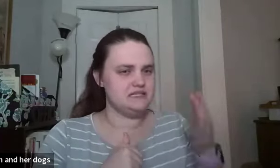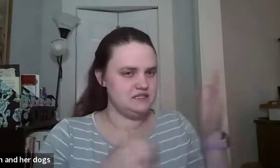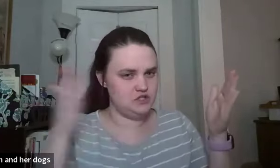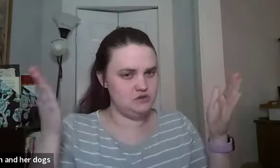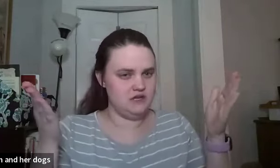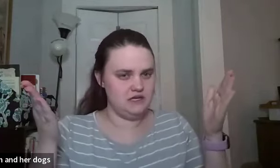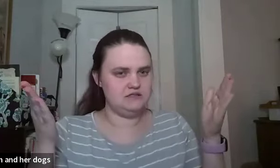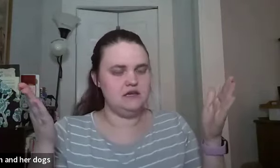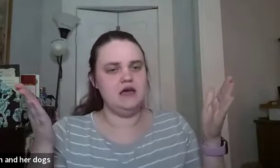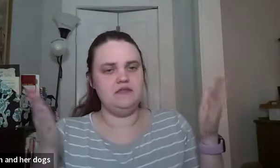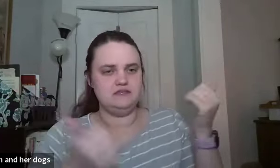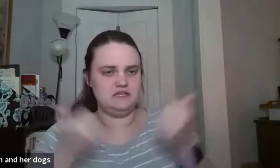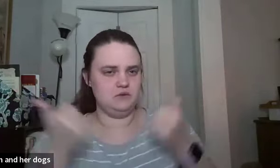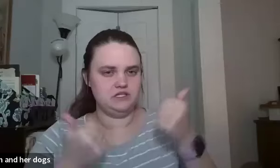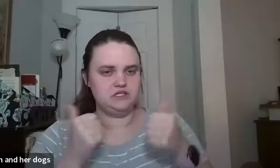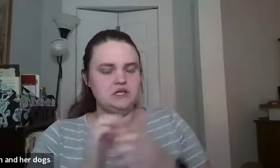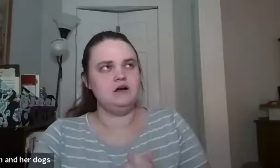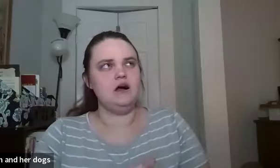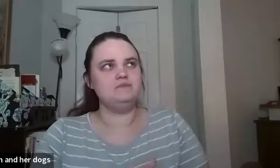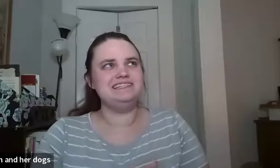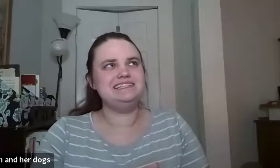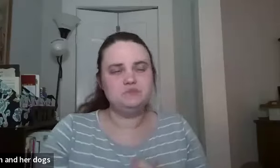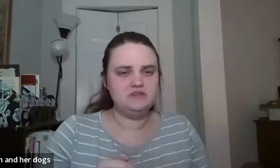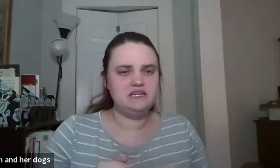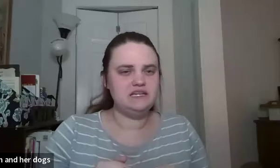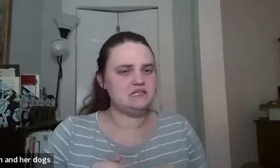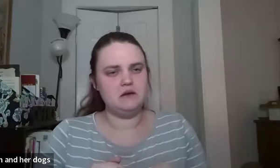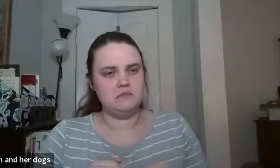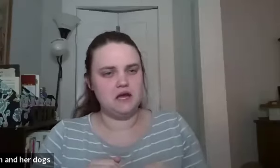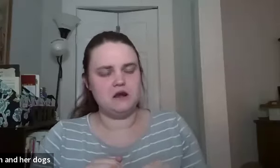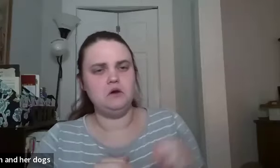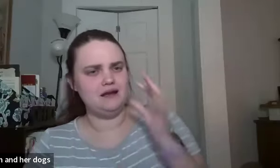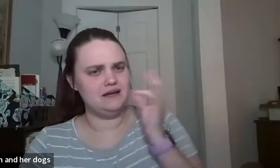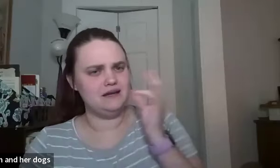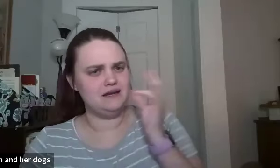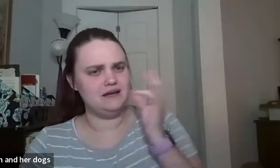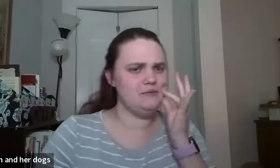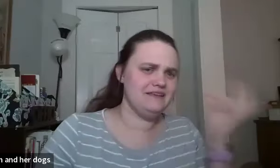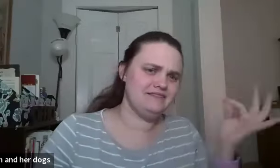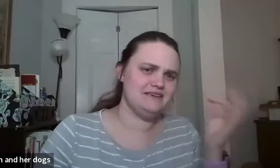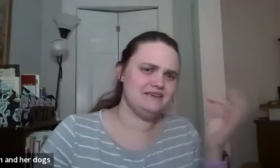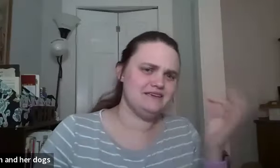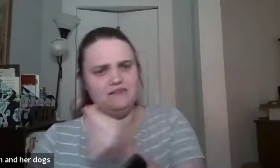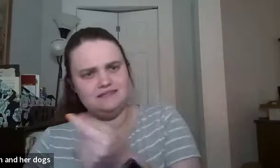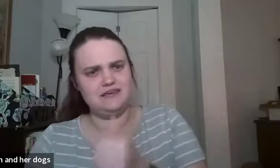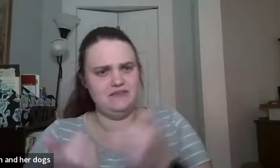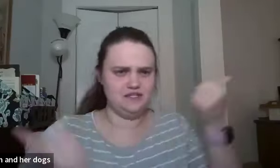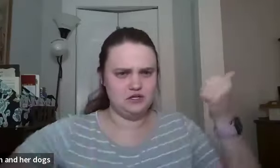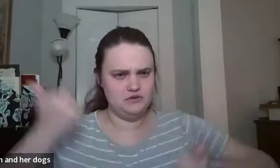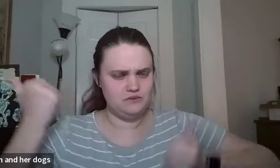the two things and then say which. Typically it does not matter. I know I kind of did it when I went like this and then showed the